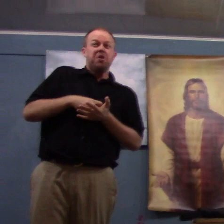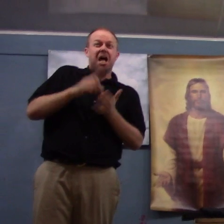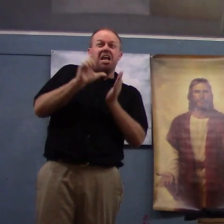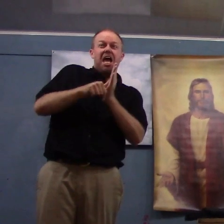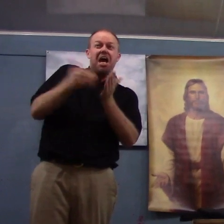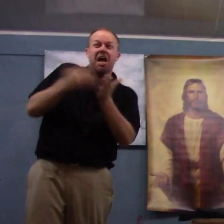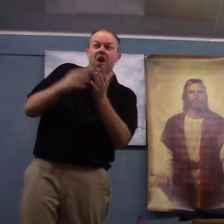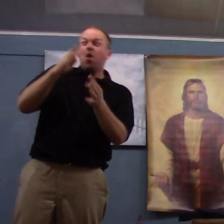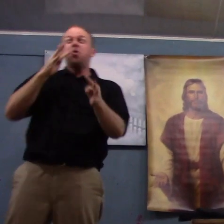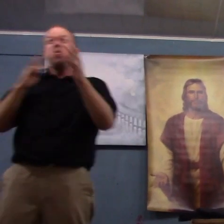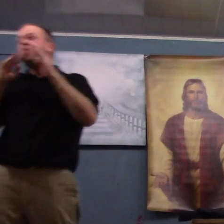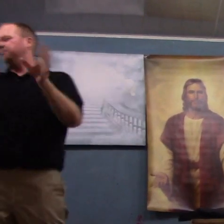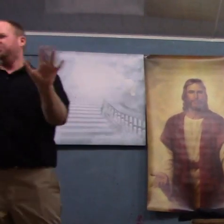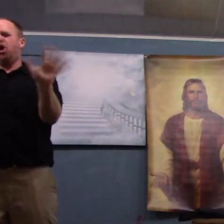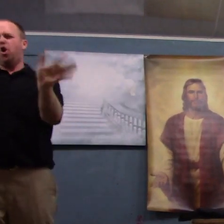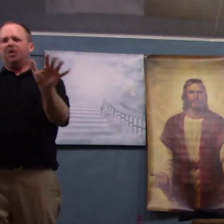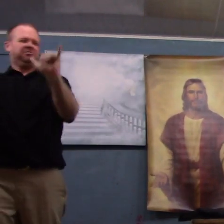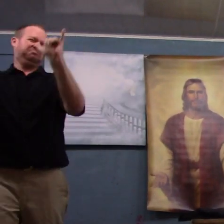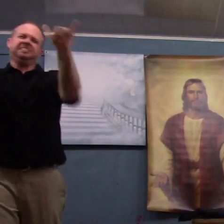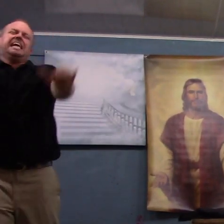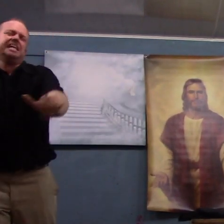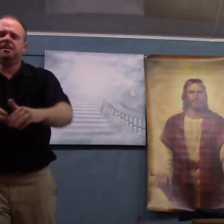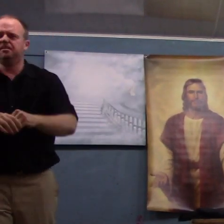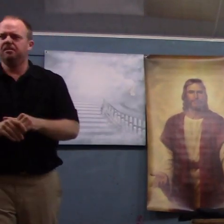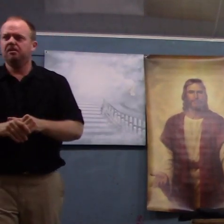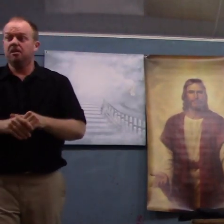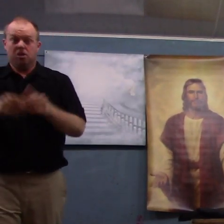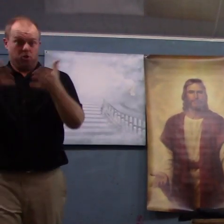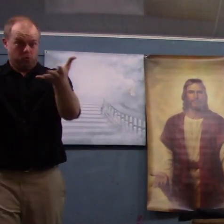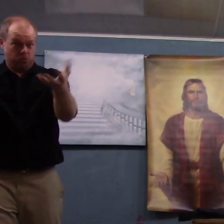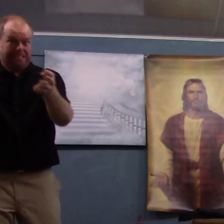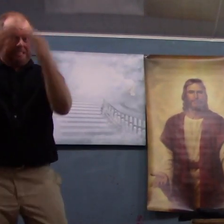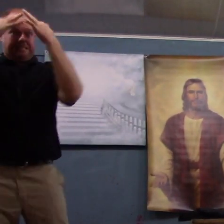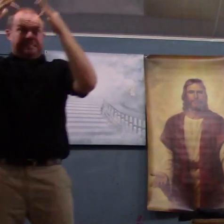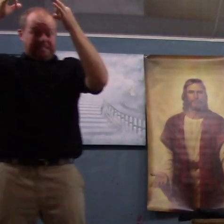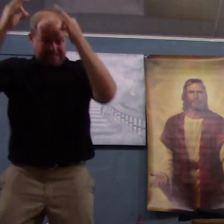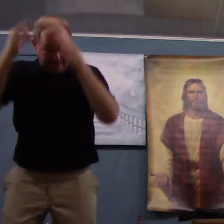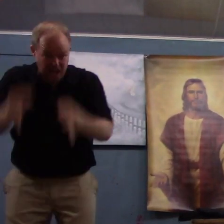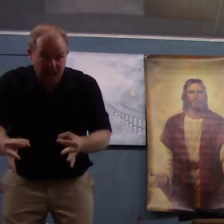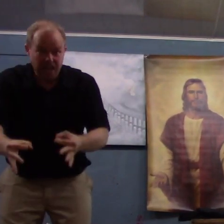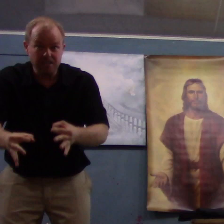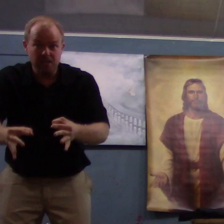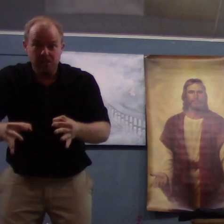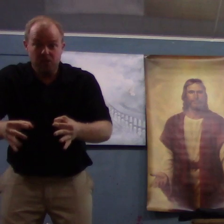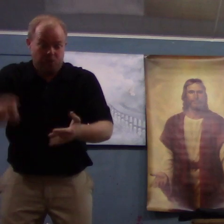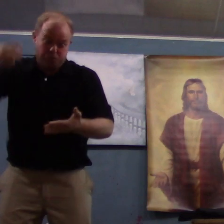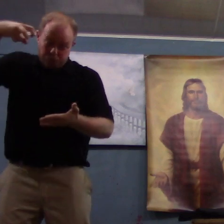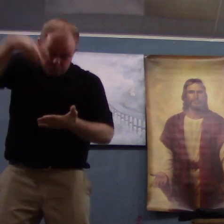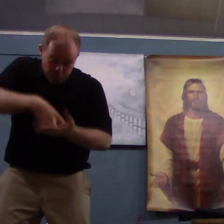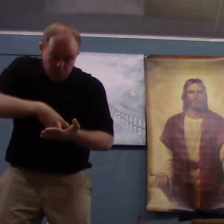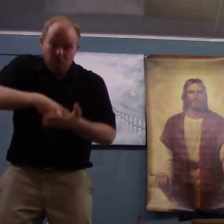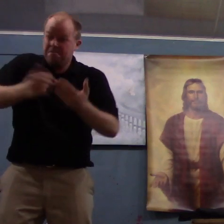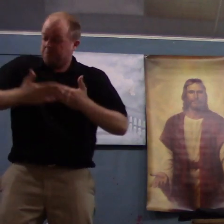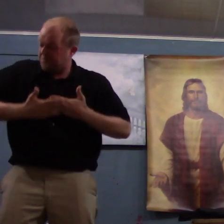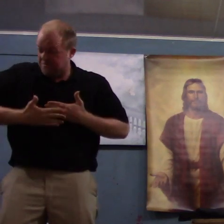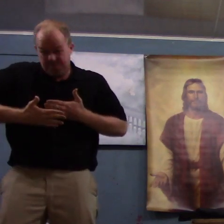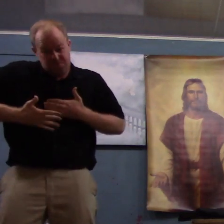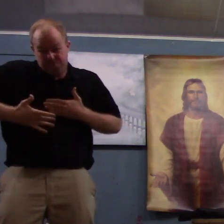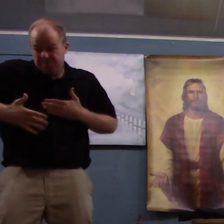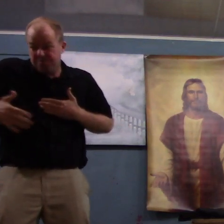If you just want to repent and then you want to go back to sin, do not come. If you decide that I